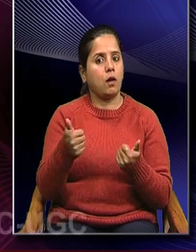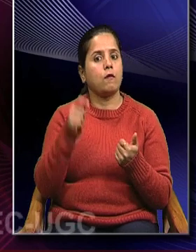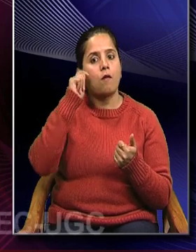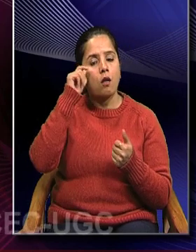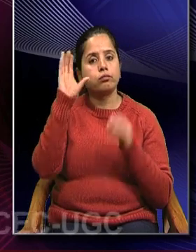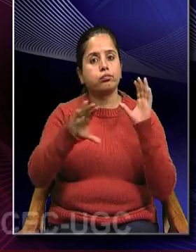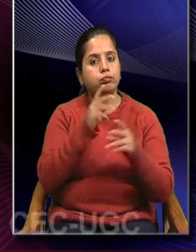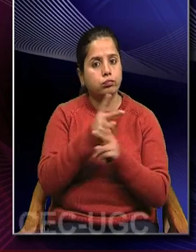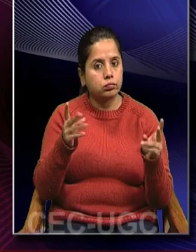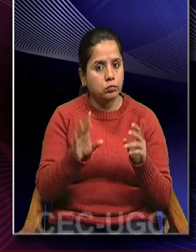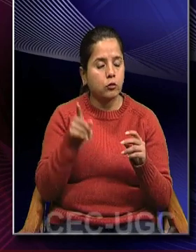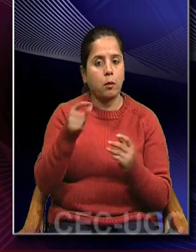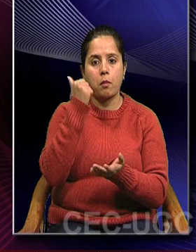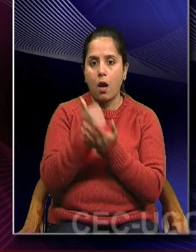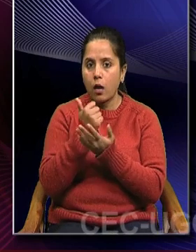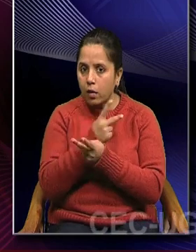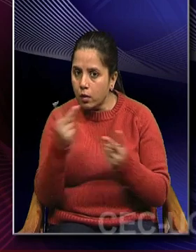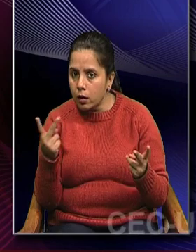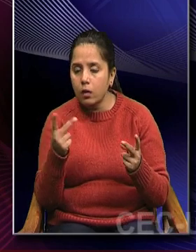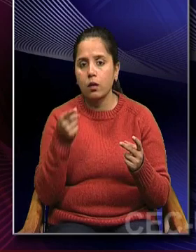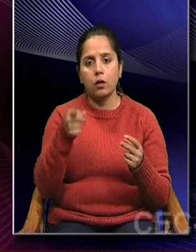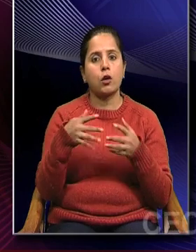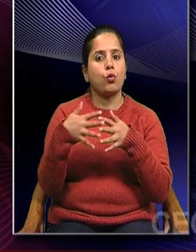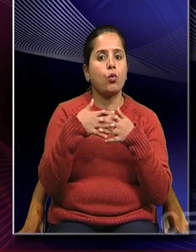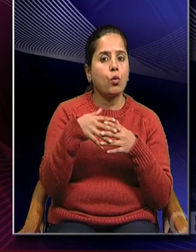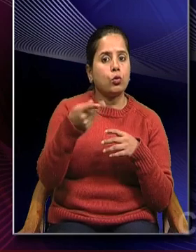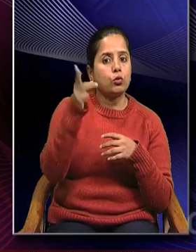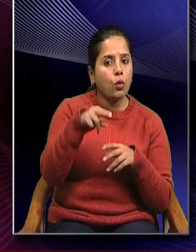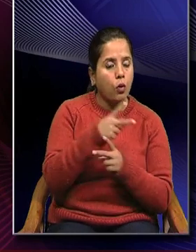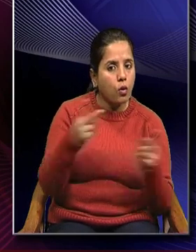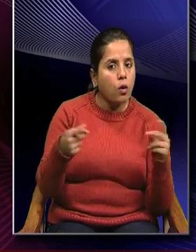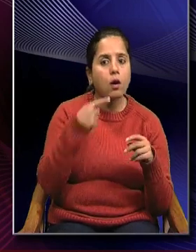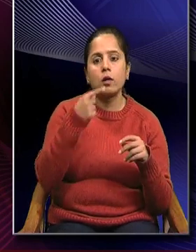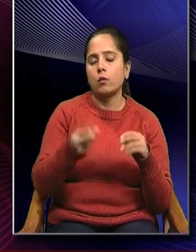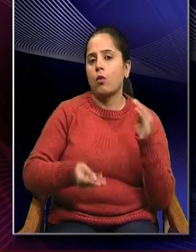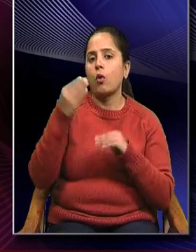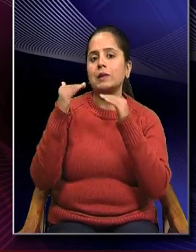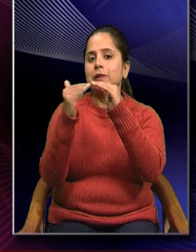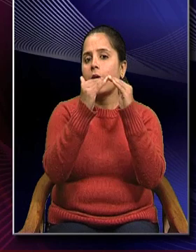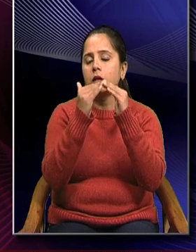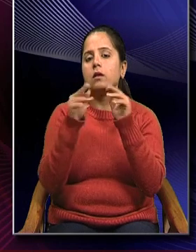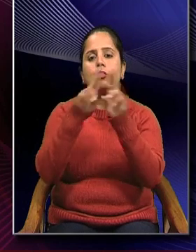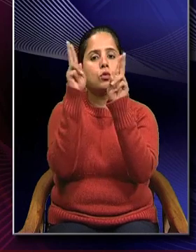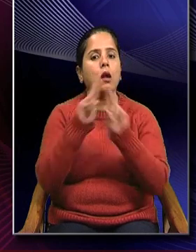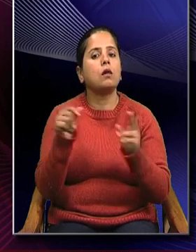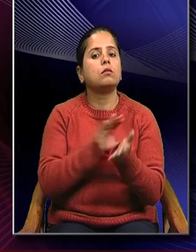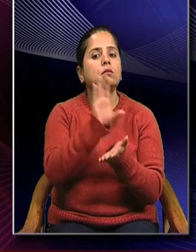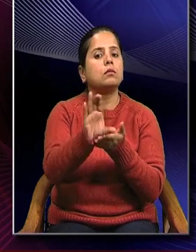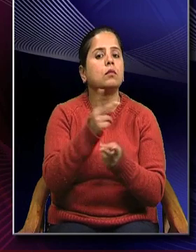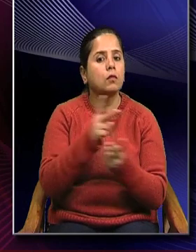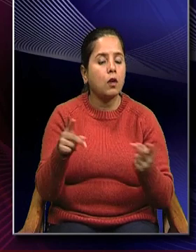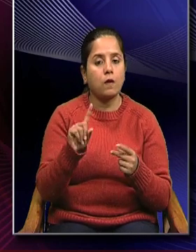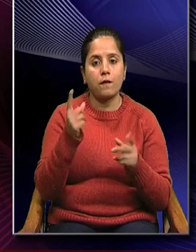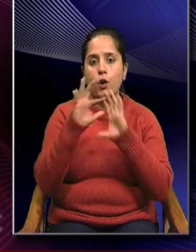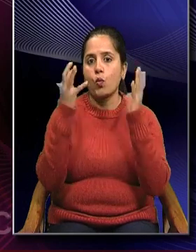investor, trader and banker, and how the US dollar became the standard international currency. So, after the First